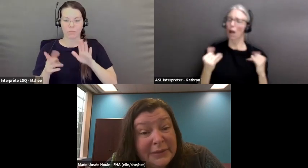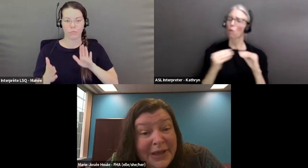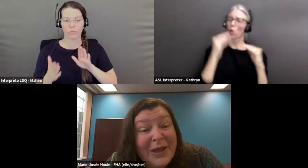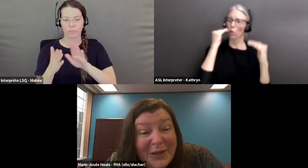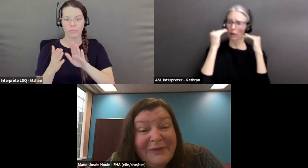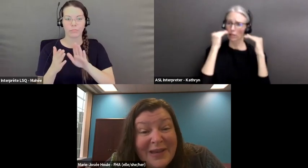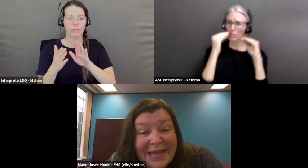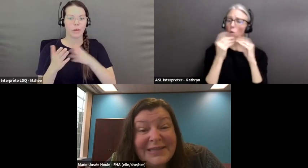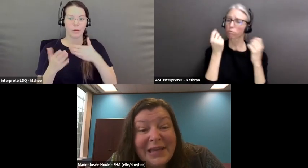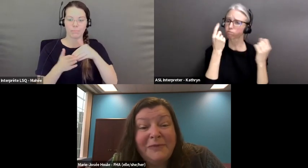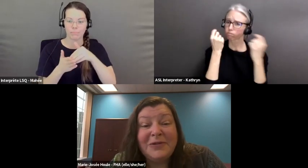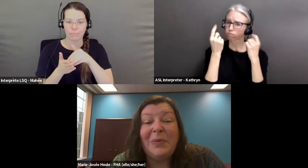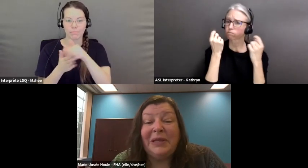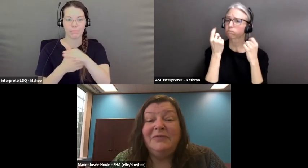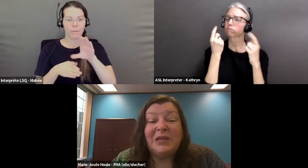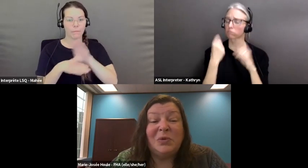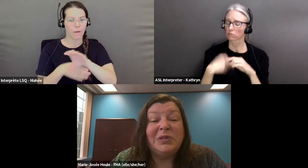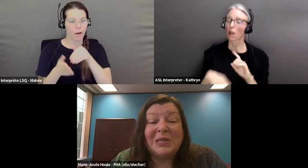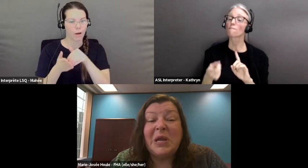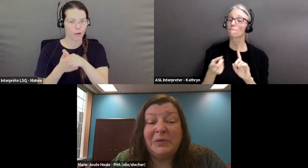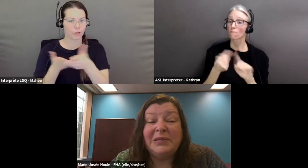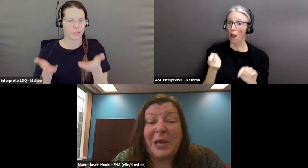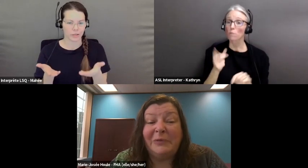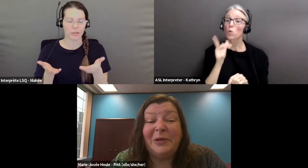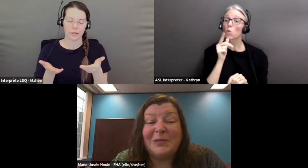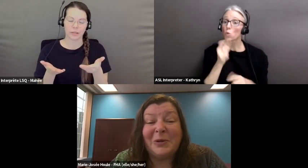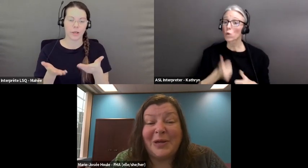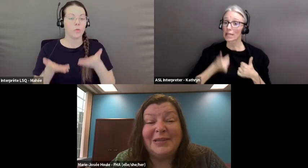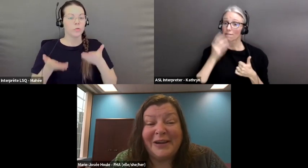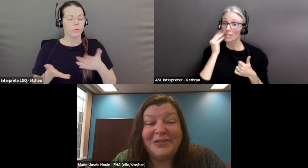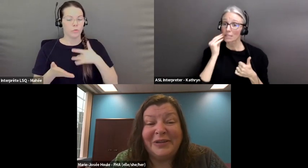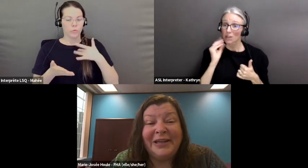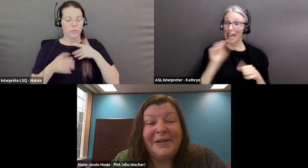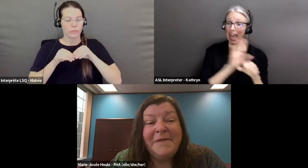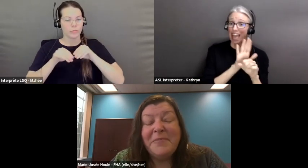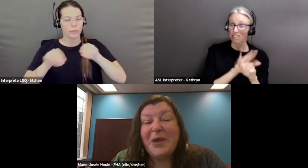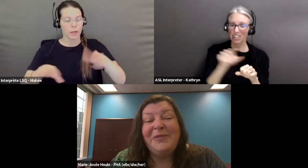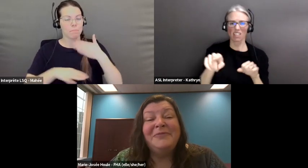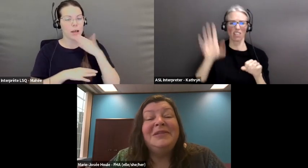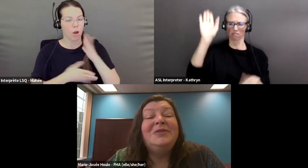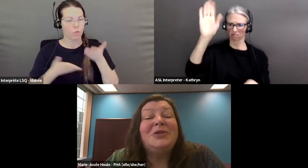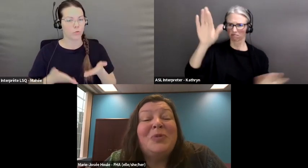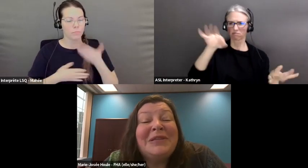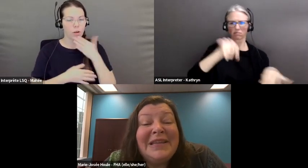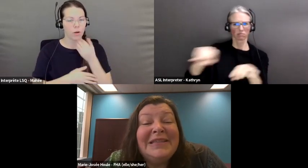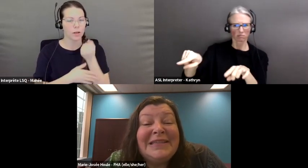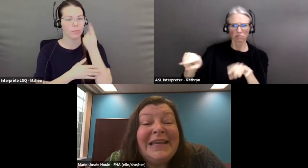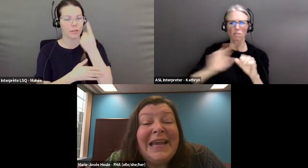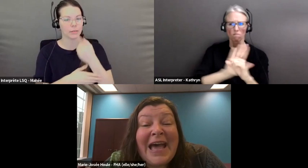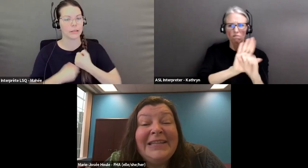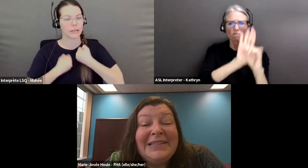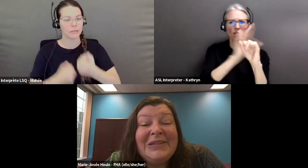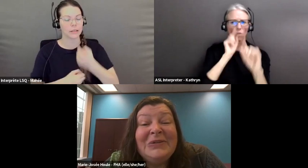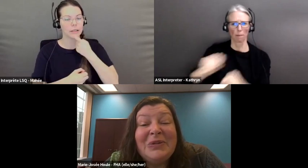thanks to the fantastic efforts by lived experts and countless advocates across the country. And the research presented